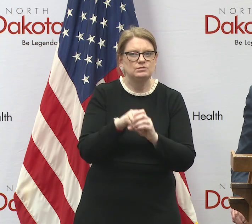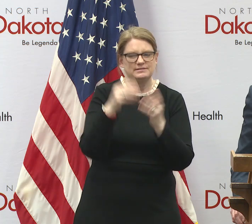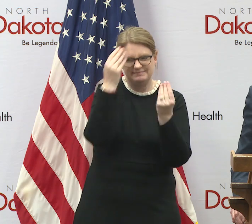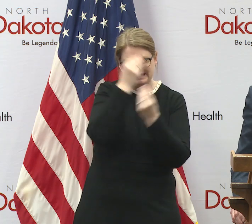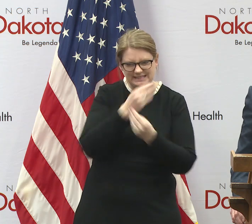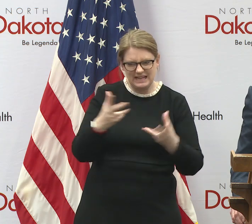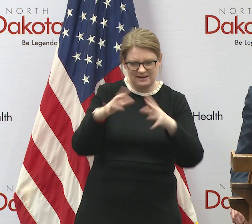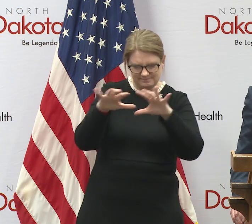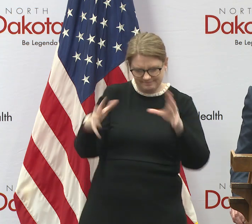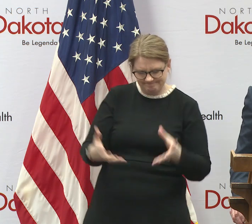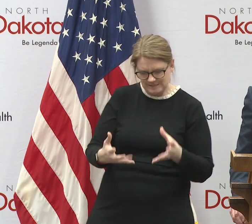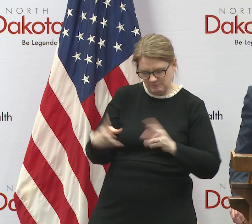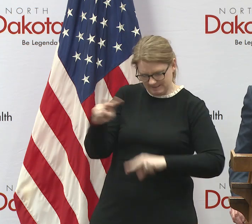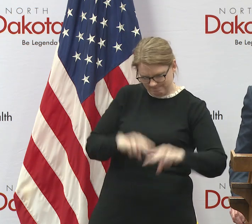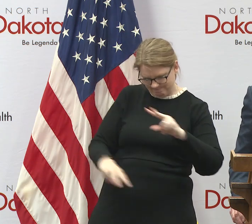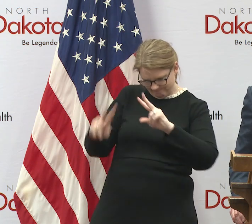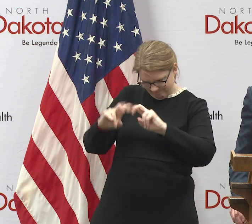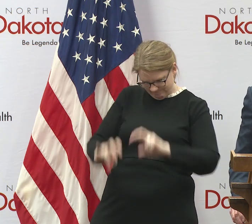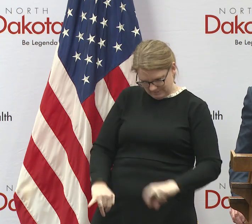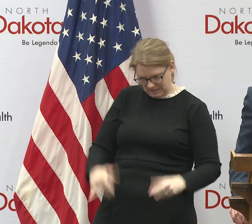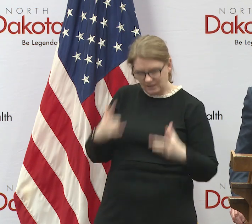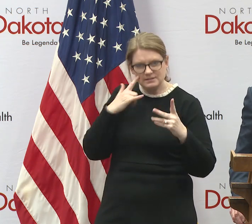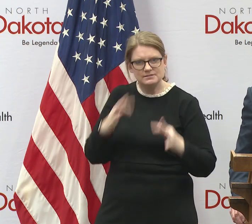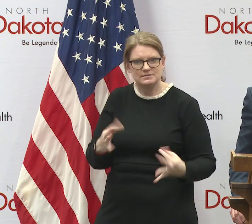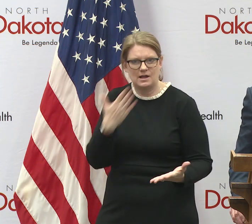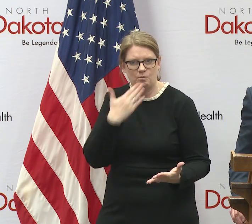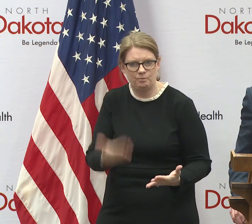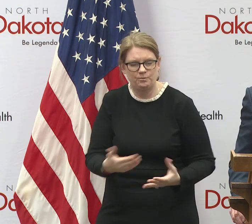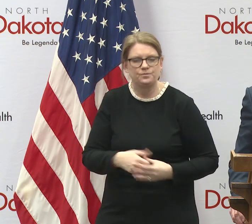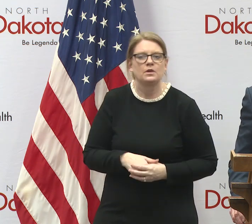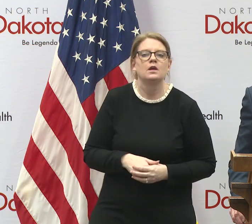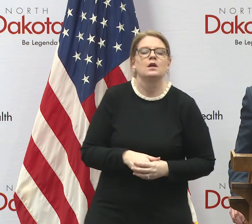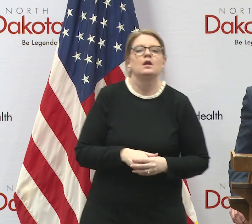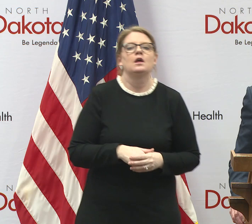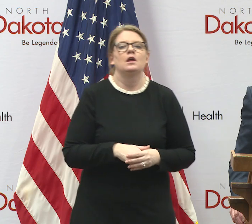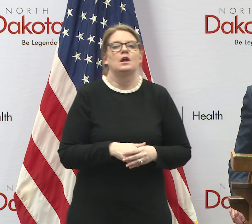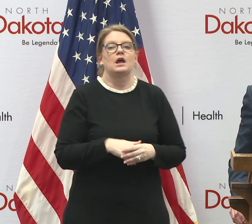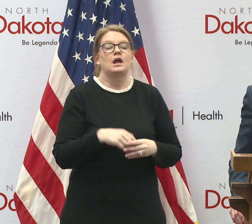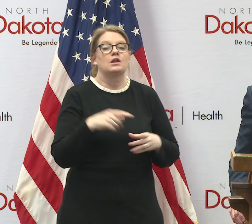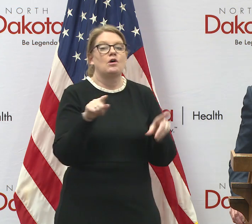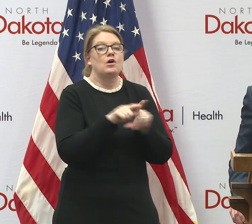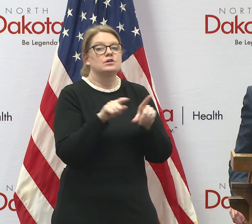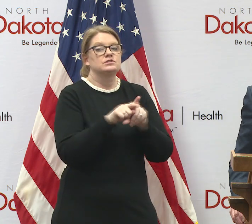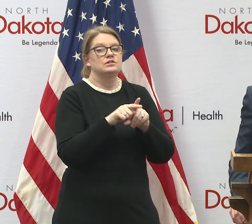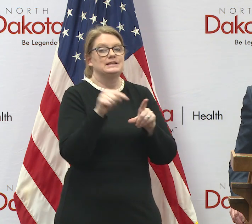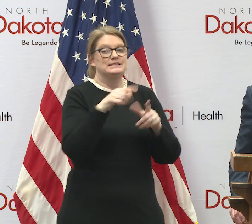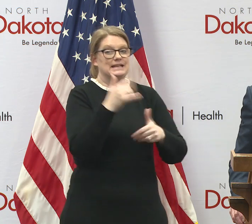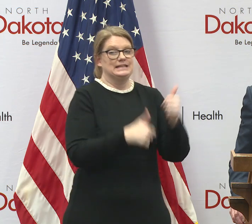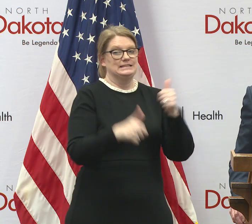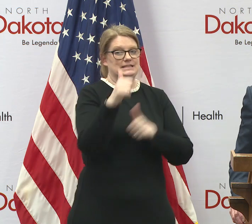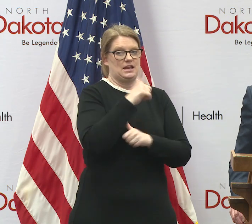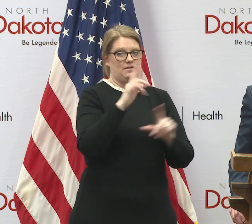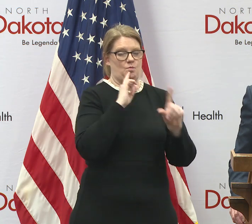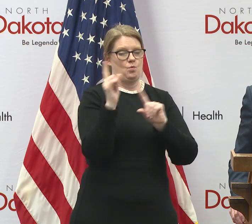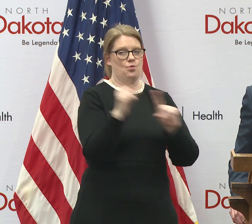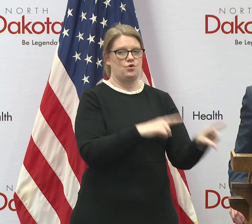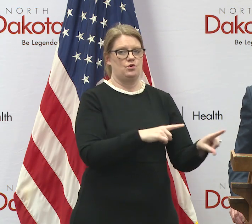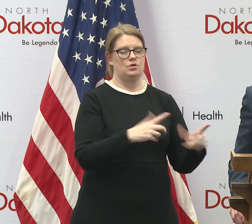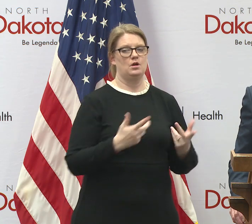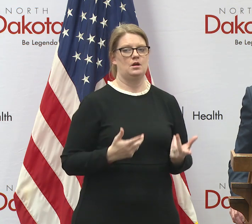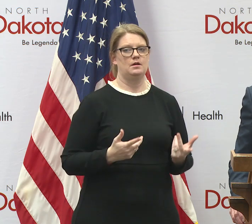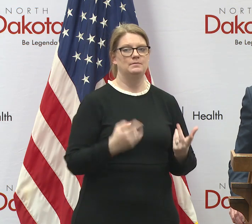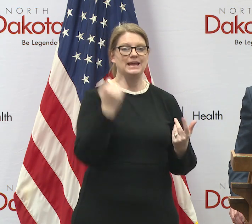decisions. Another thing, which is we're doing is through this executive order, is under current law, if